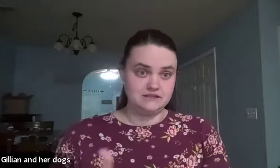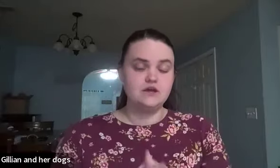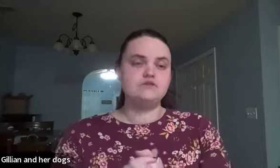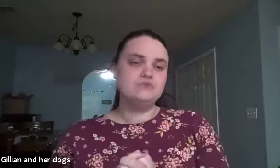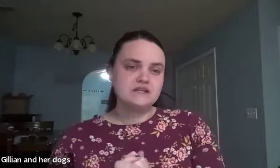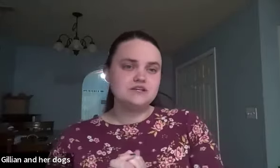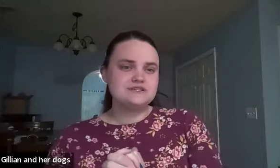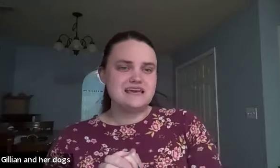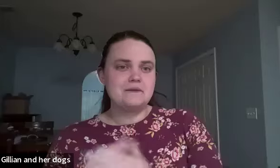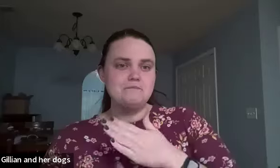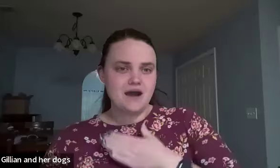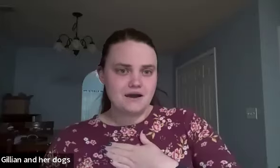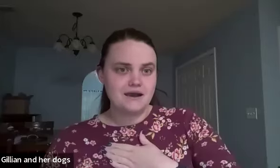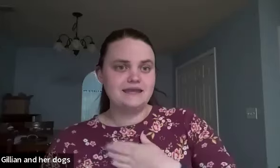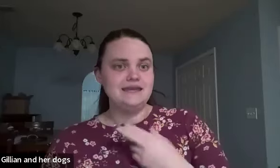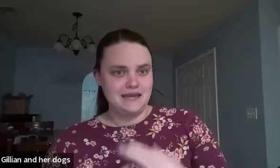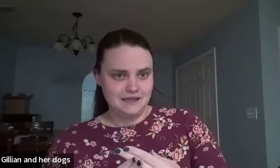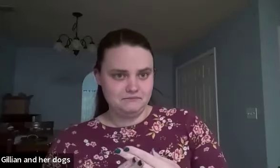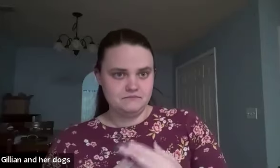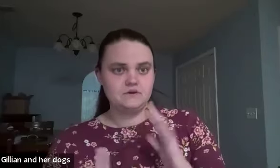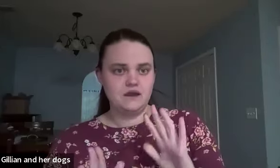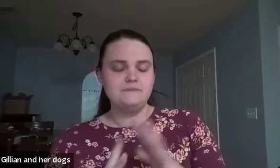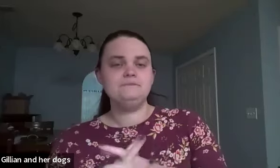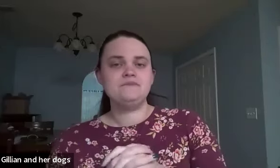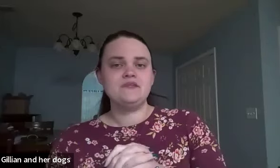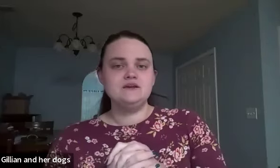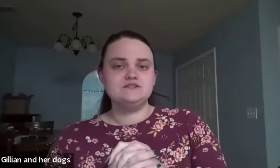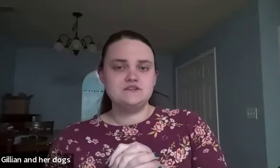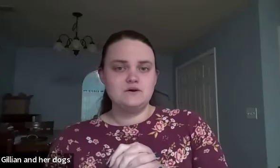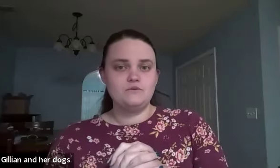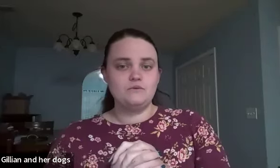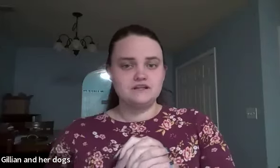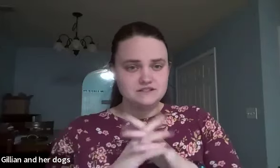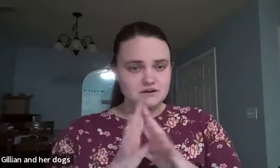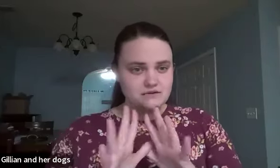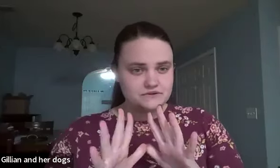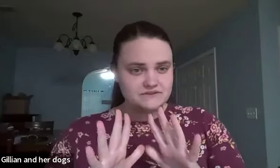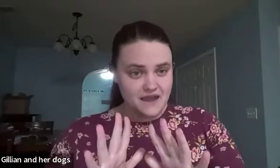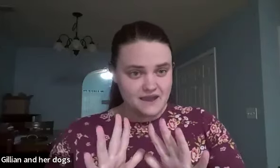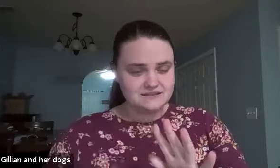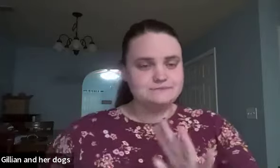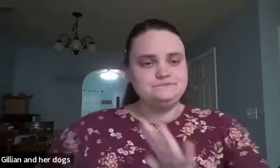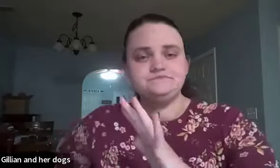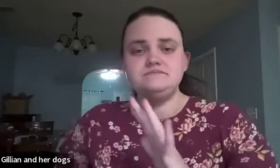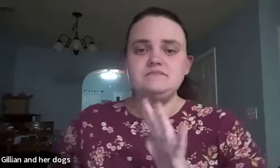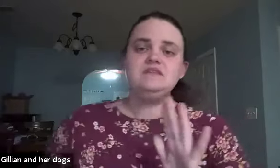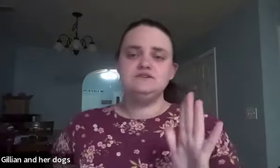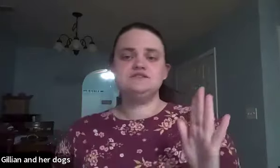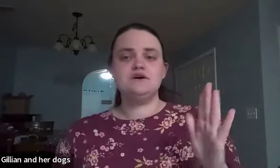is, really you're saying my name, okay? So we're going to start off with that. So